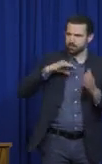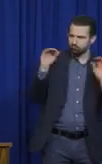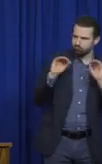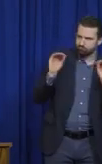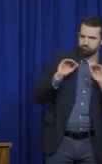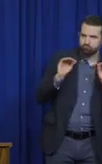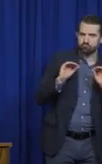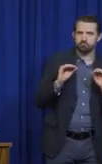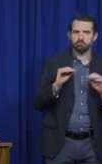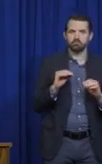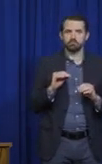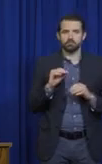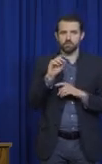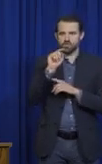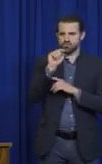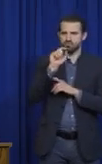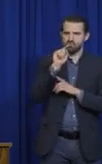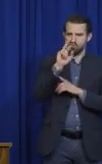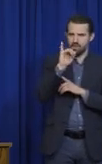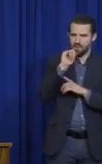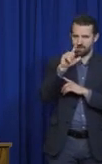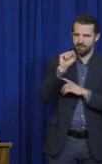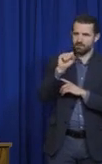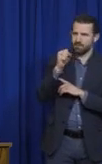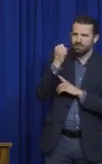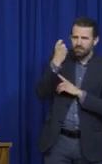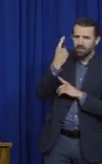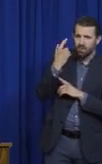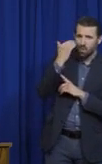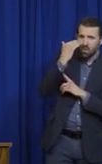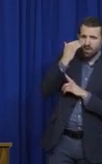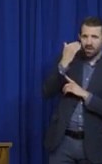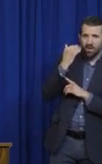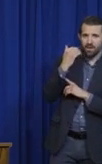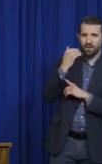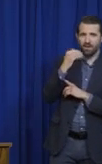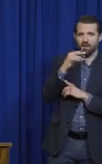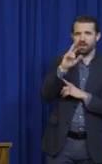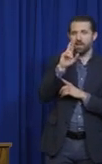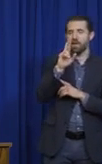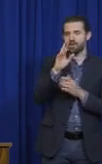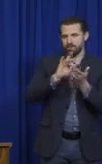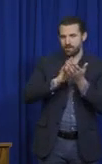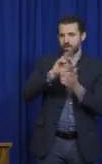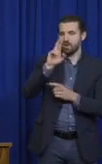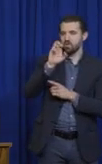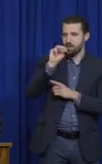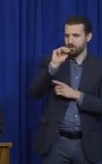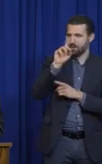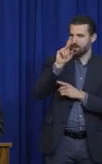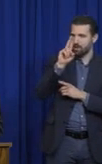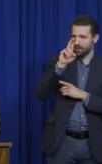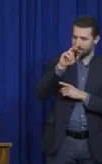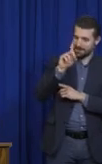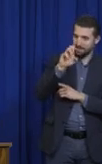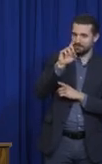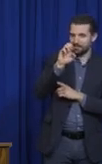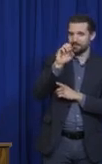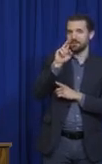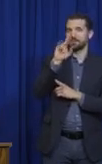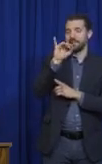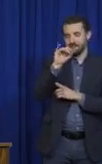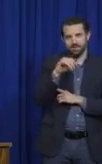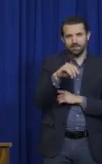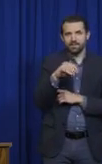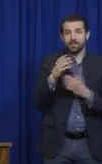clinical trials, but do you know if remdesivir is being used in the state, maybe just on its own without being part of a trial? Yep. Actually,